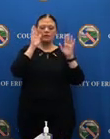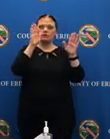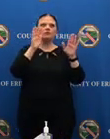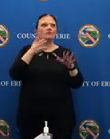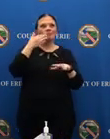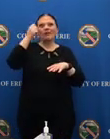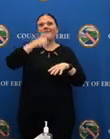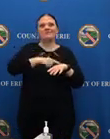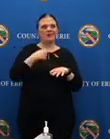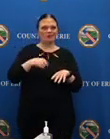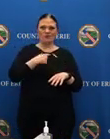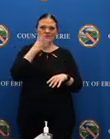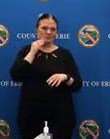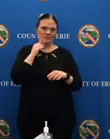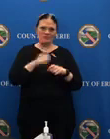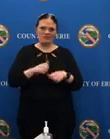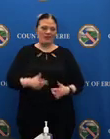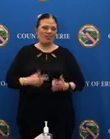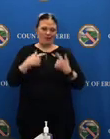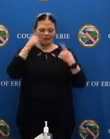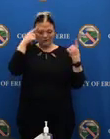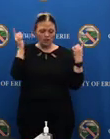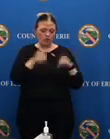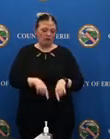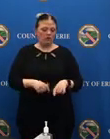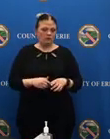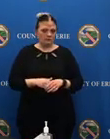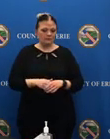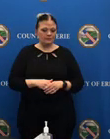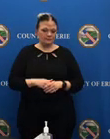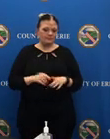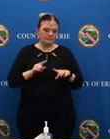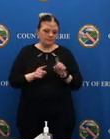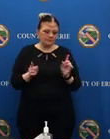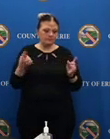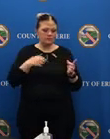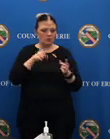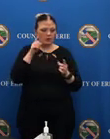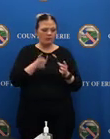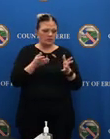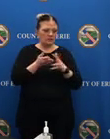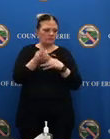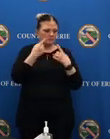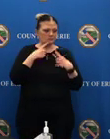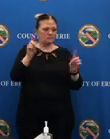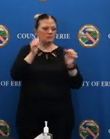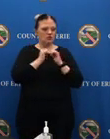ever experienced in our life. I will agree with that. But